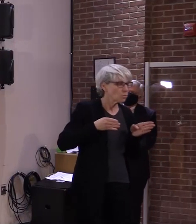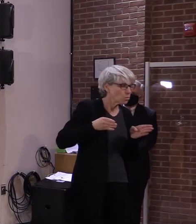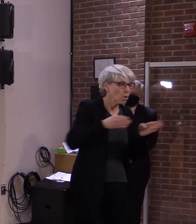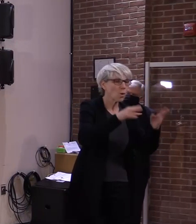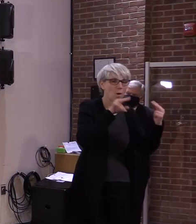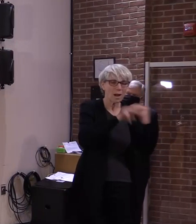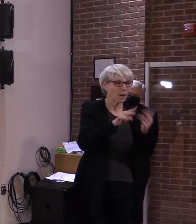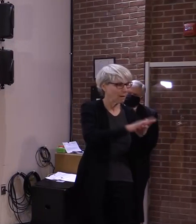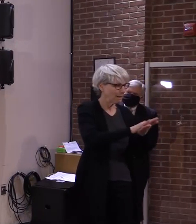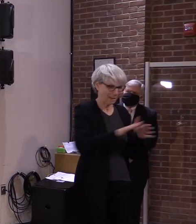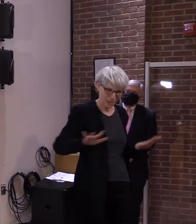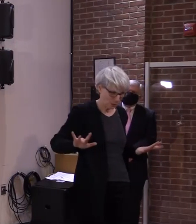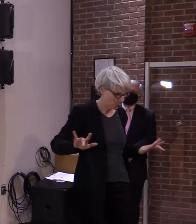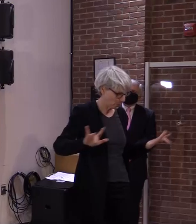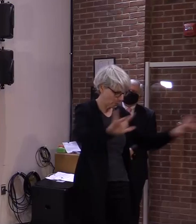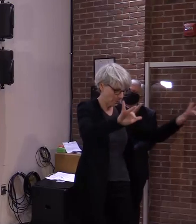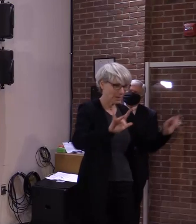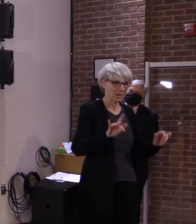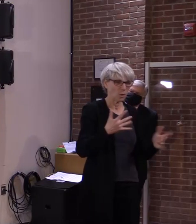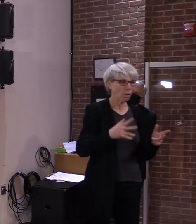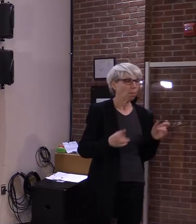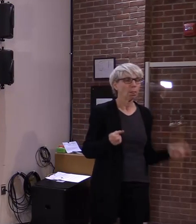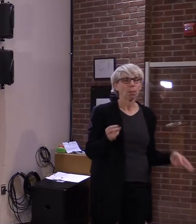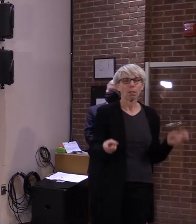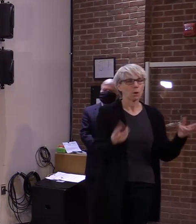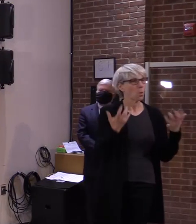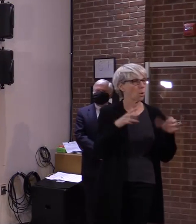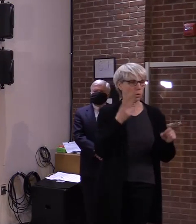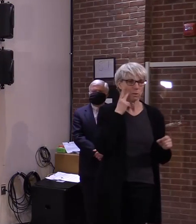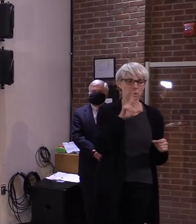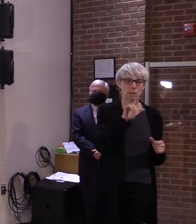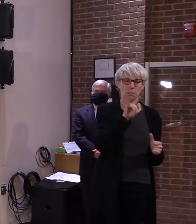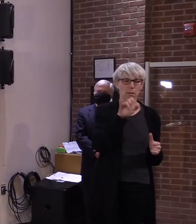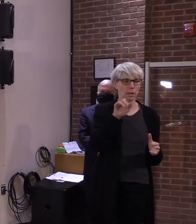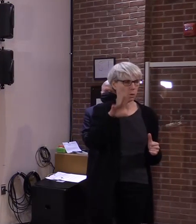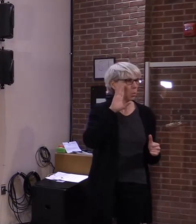up. We don't want there to be debris seen.